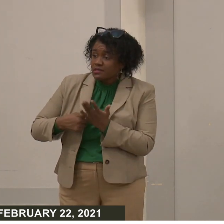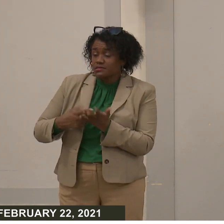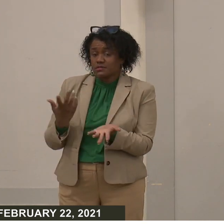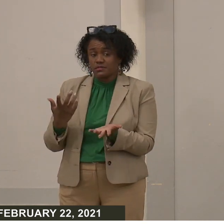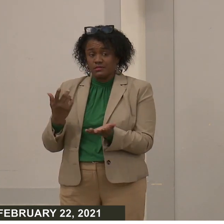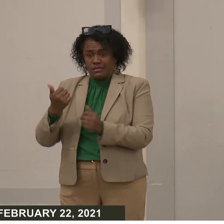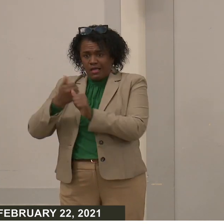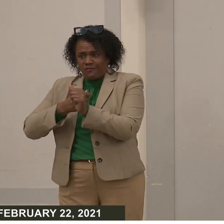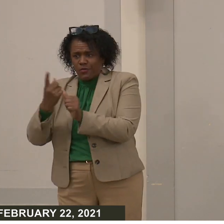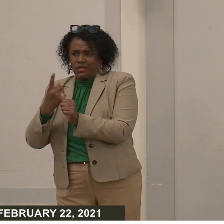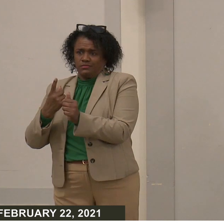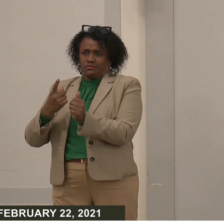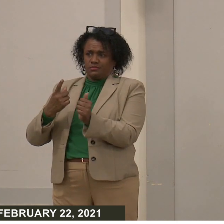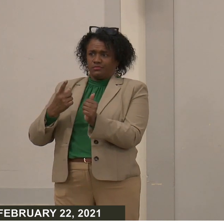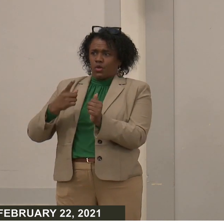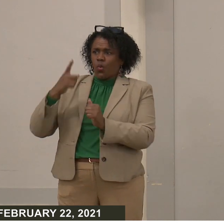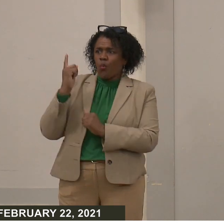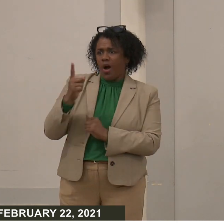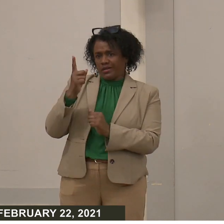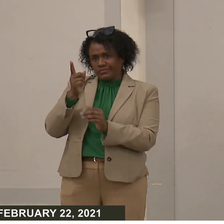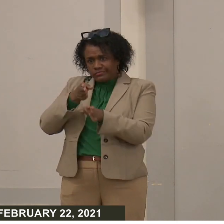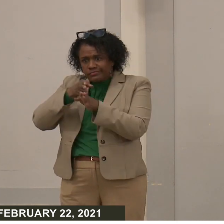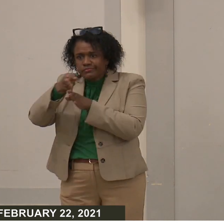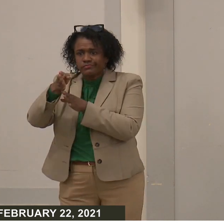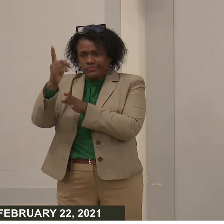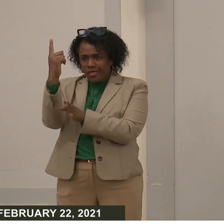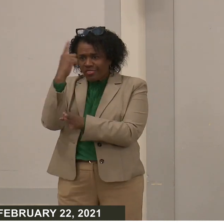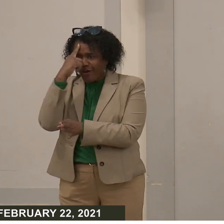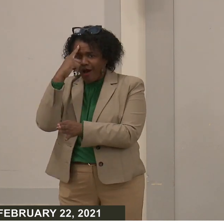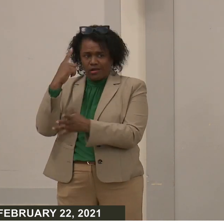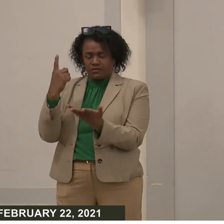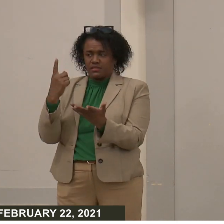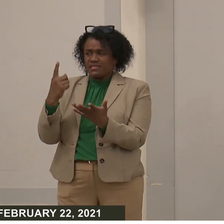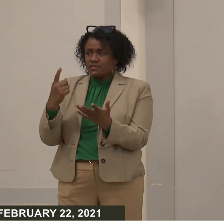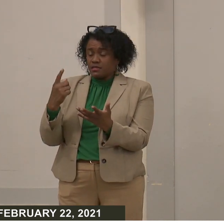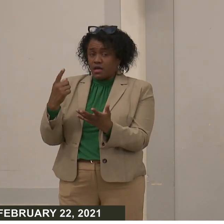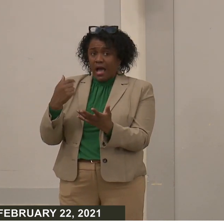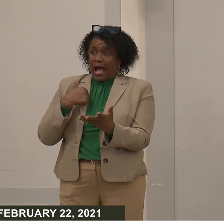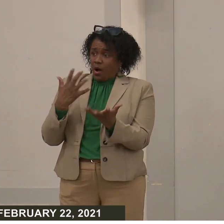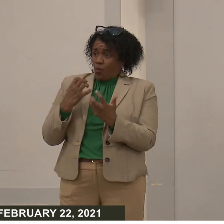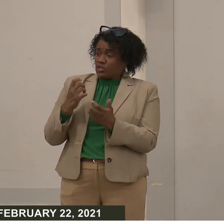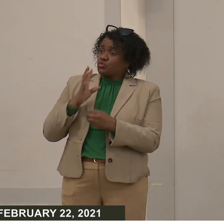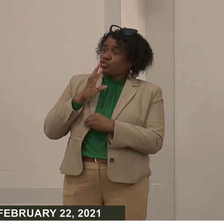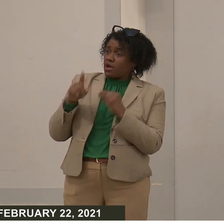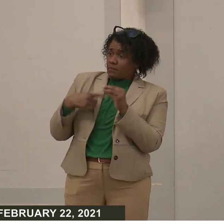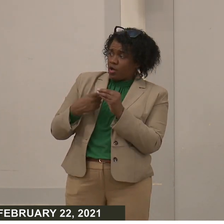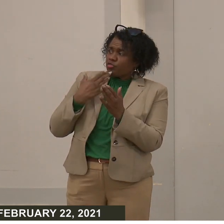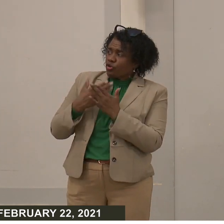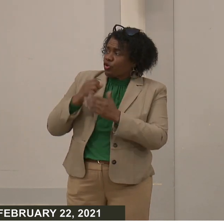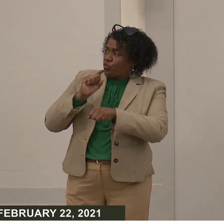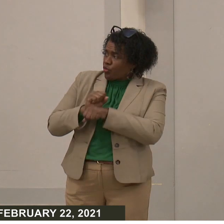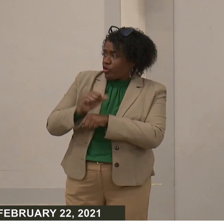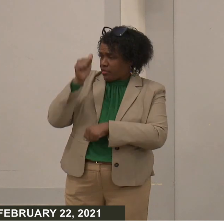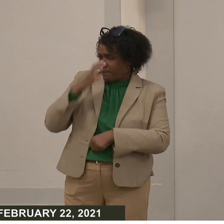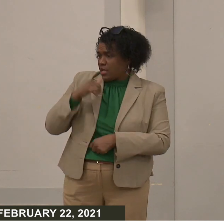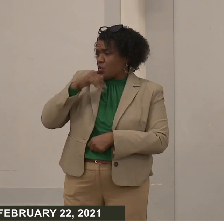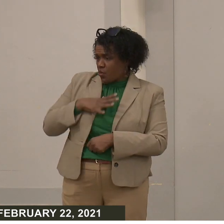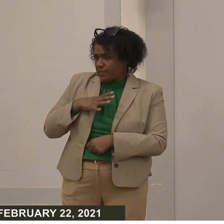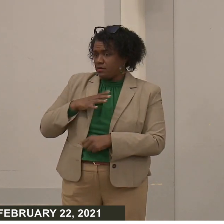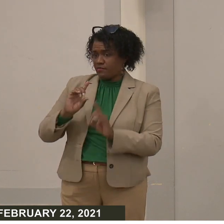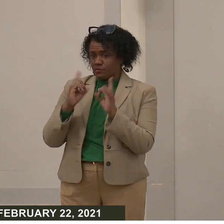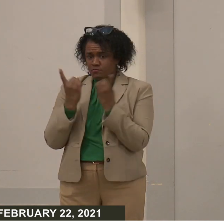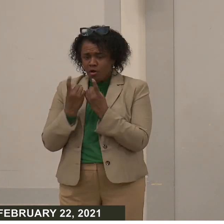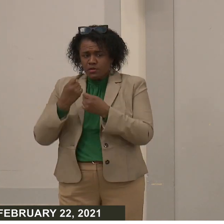a broad brush. And I want to talk about the good work that the men and women of the department are doing every day to help make